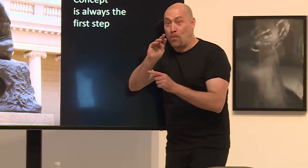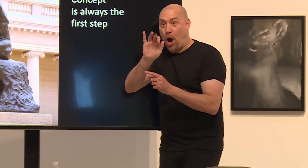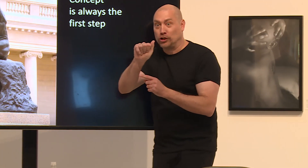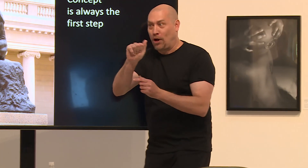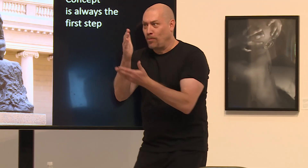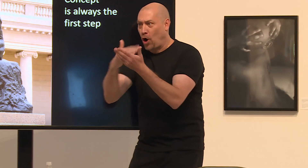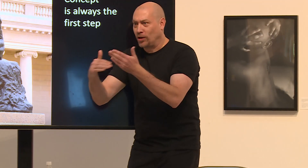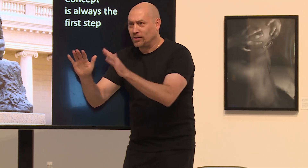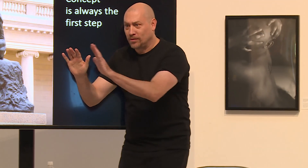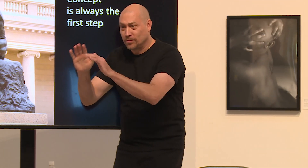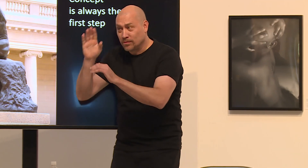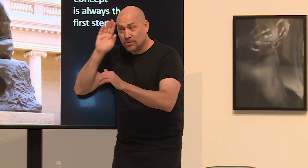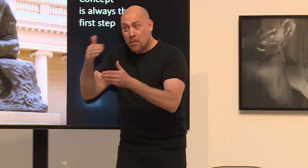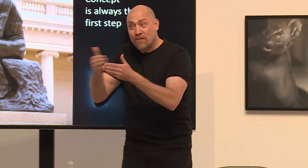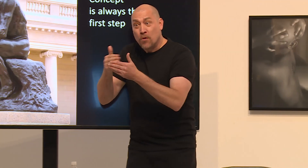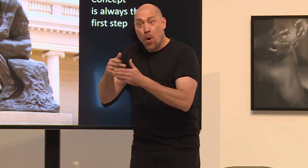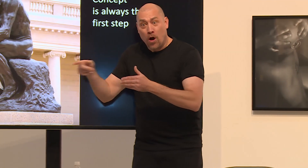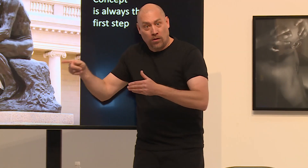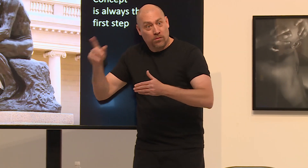Well, now hold on a minute.